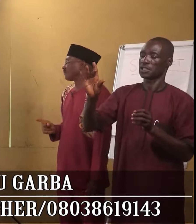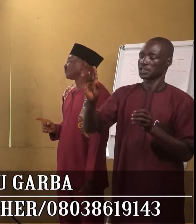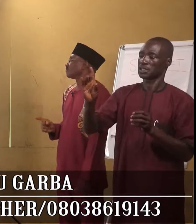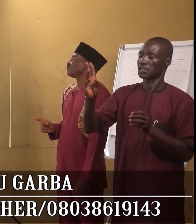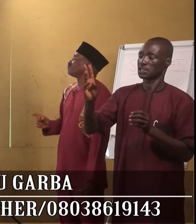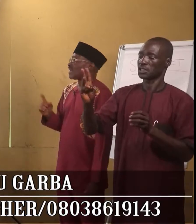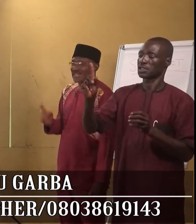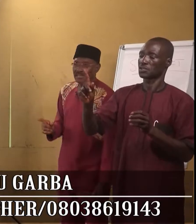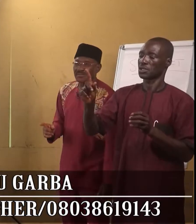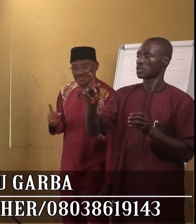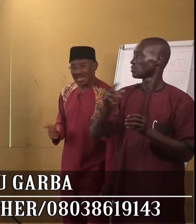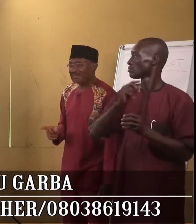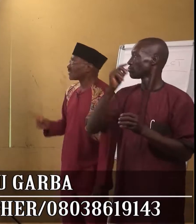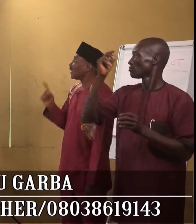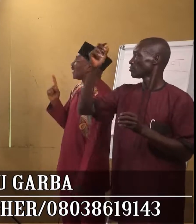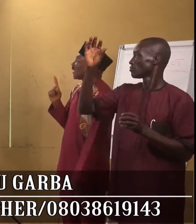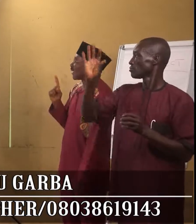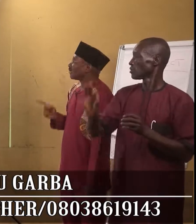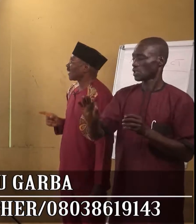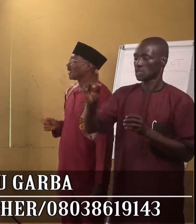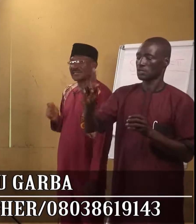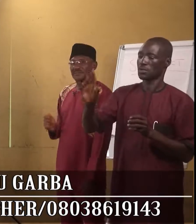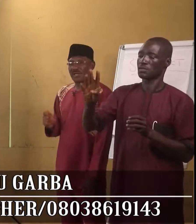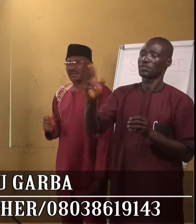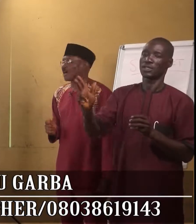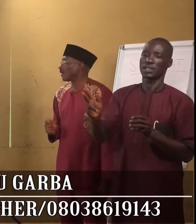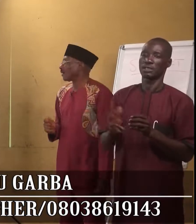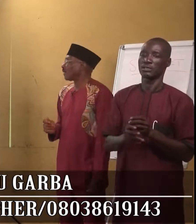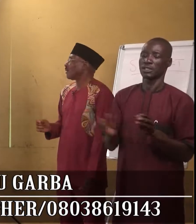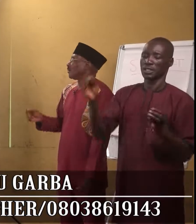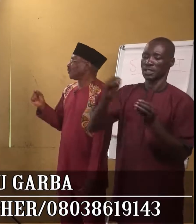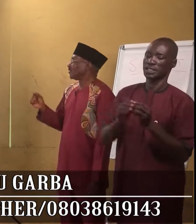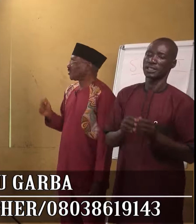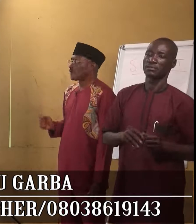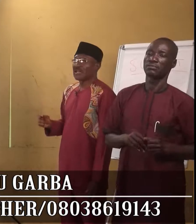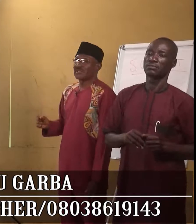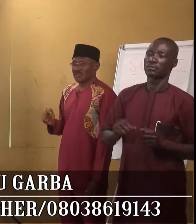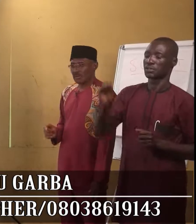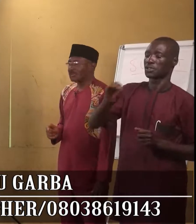080-3861-9143. My name remains KAMAL ADAMU GARBA with